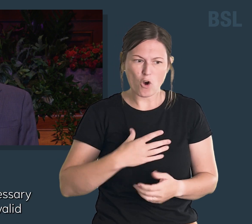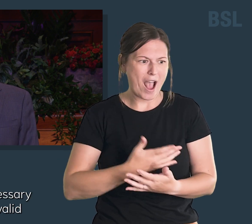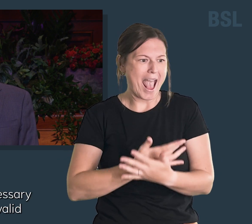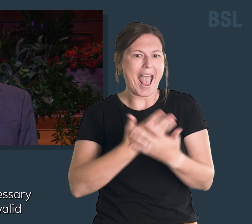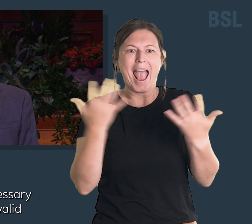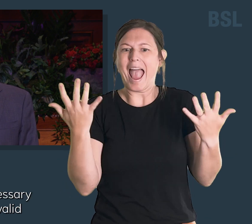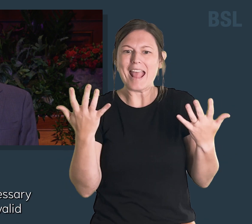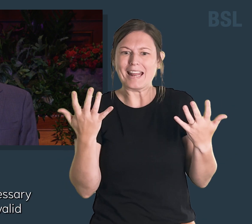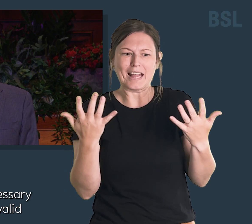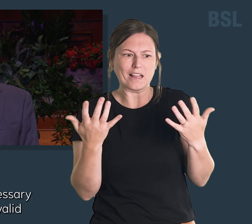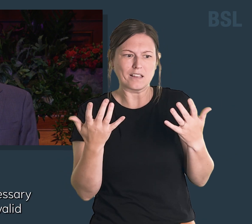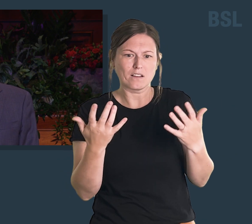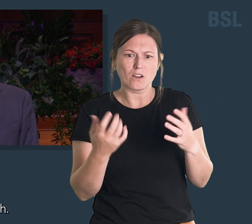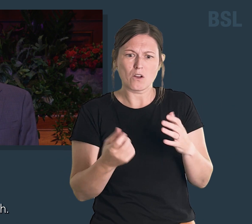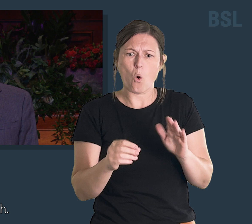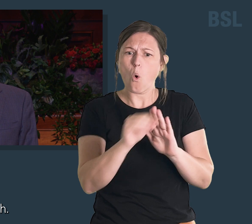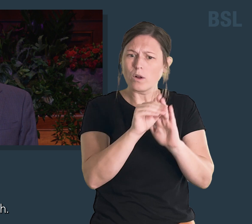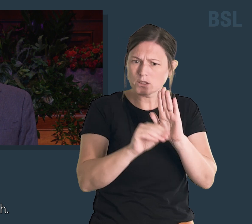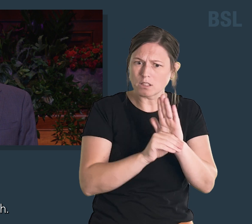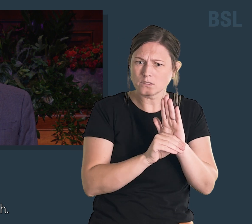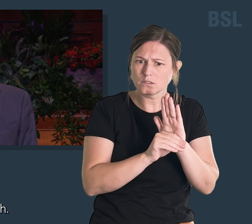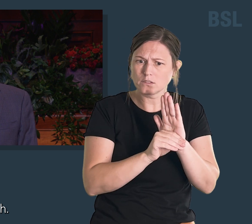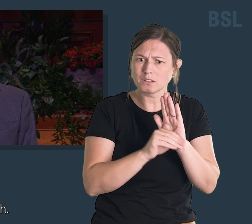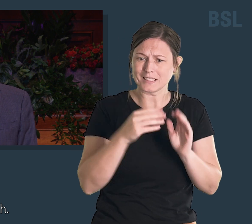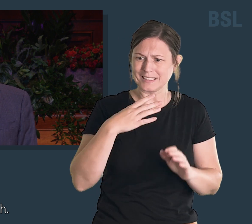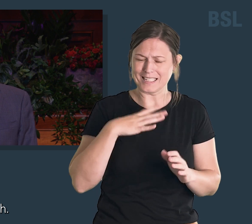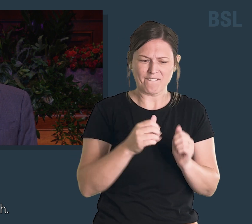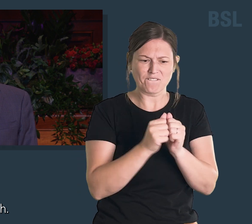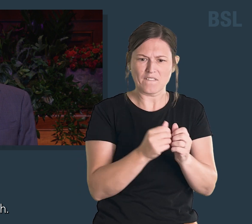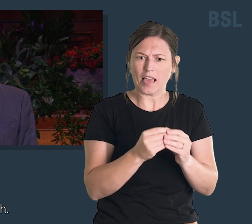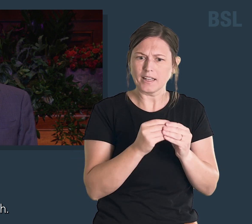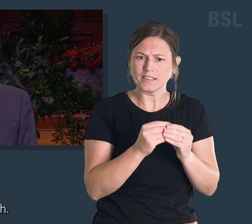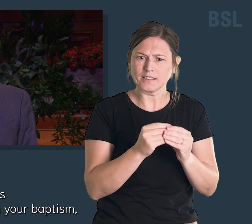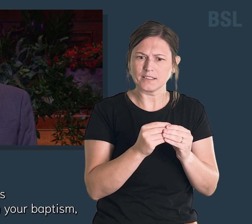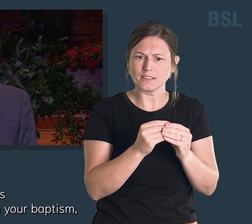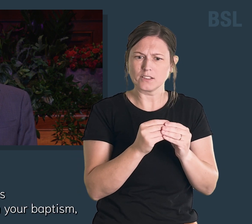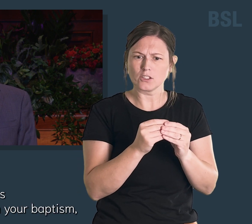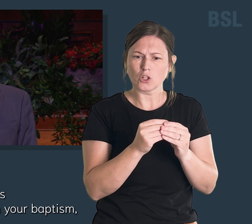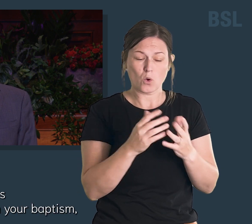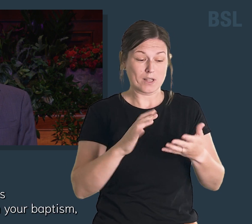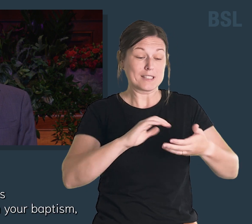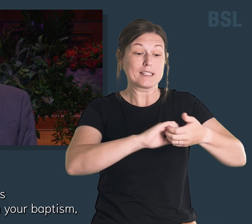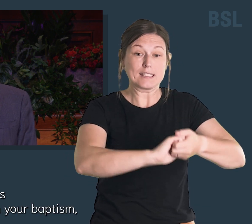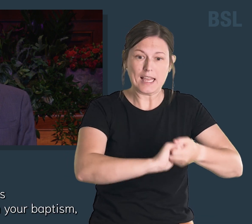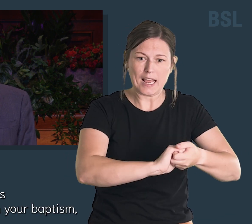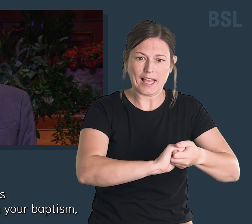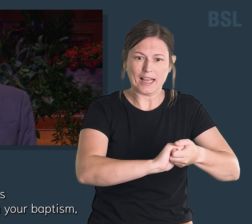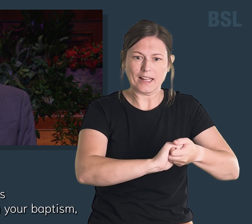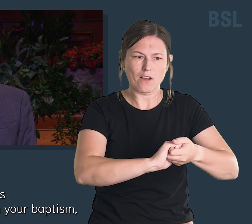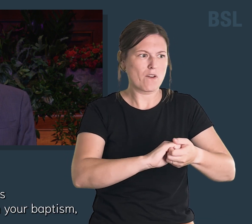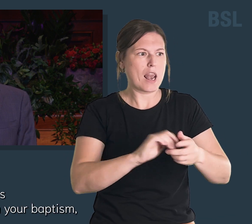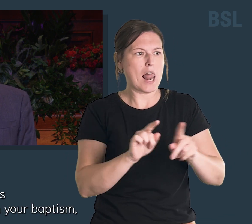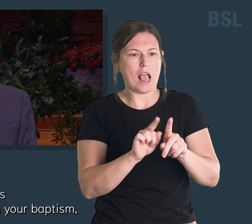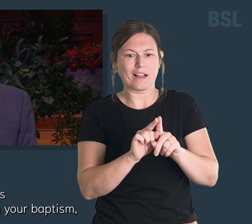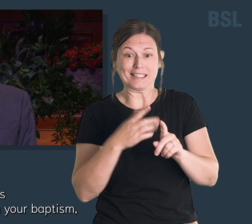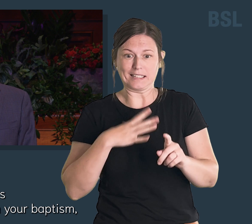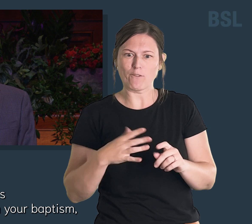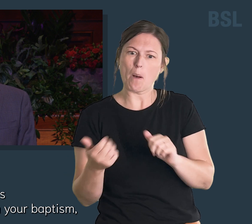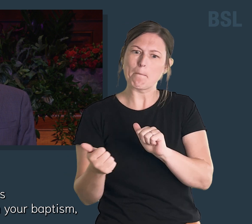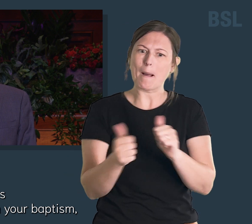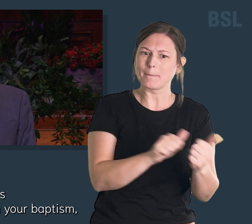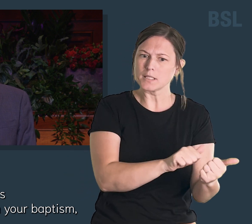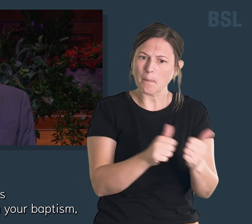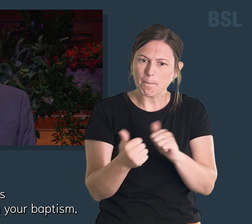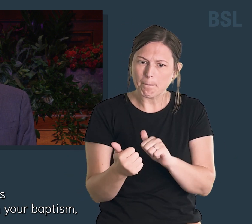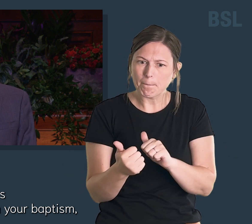to make any ordinance valid and binding beyond death. The sealing power confers a seal of legitimacy